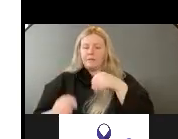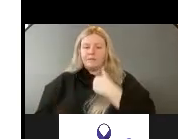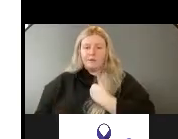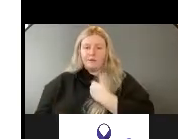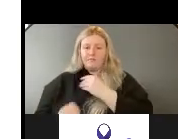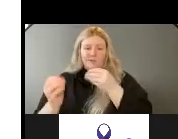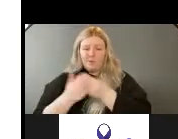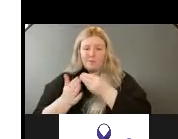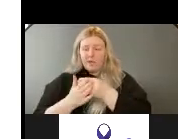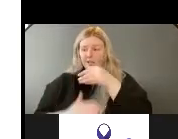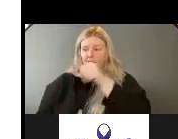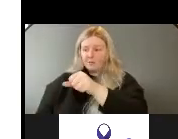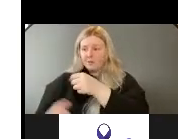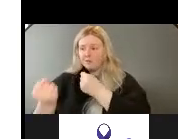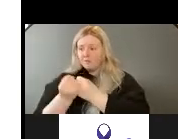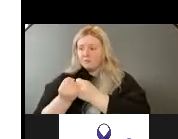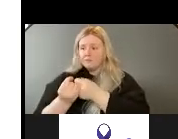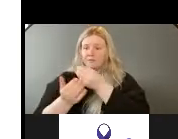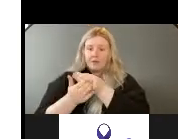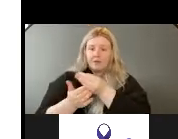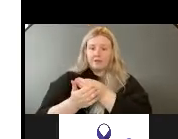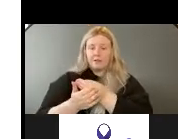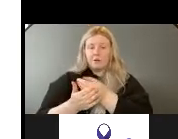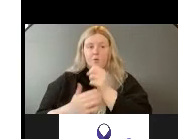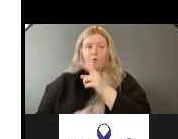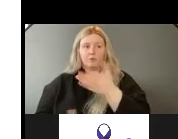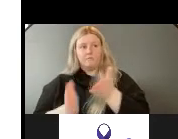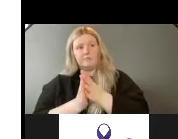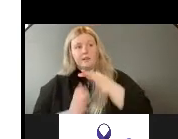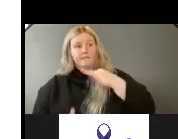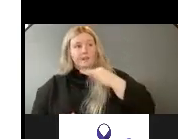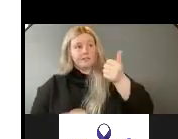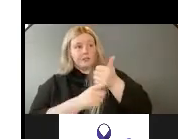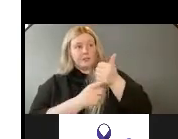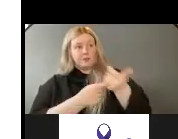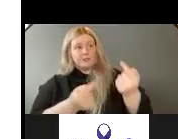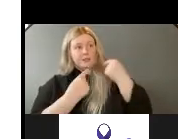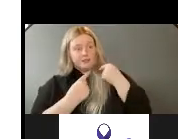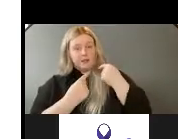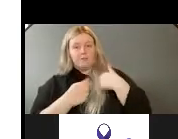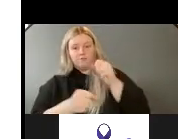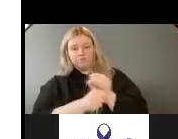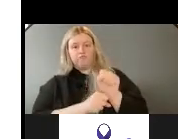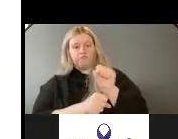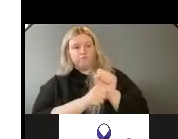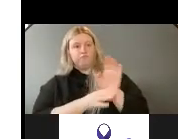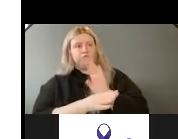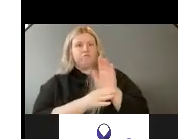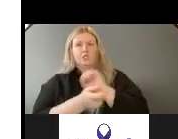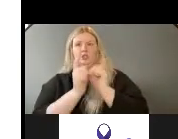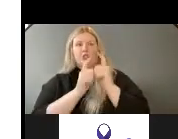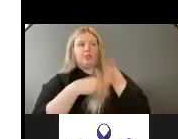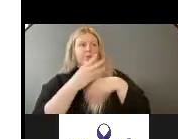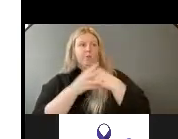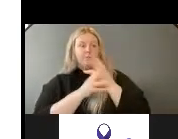are important, by expecting volunteers to do this kind of heavy lifting around social change. It